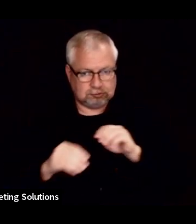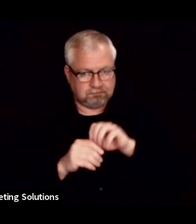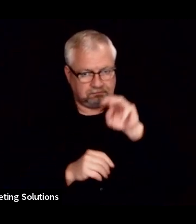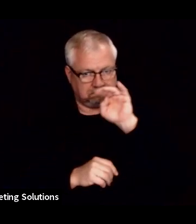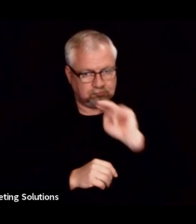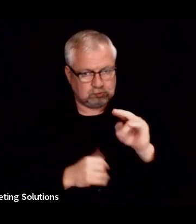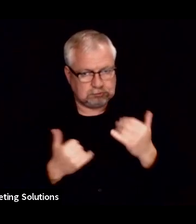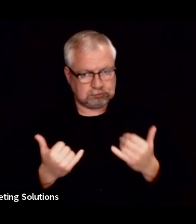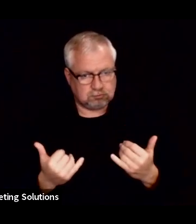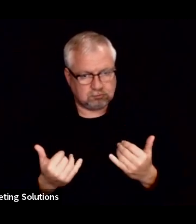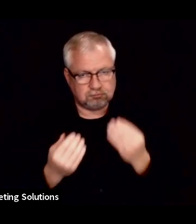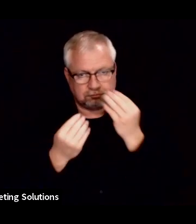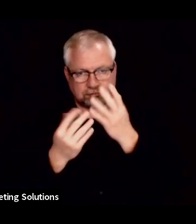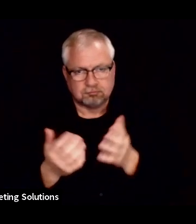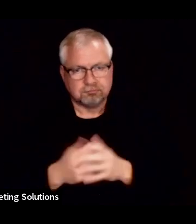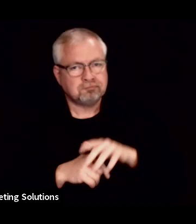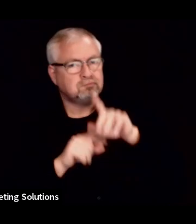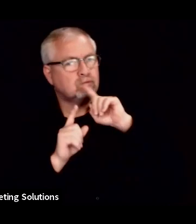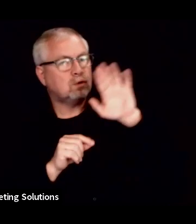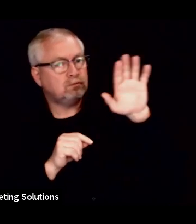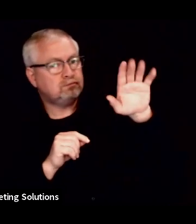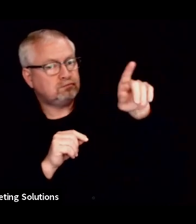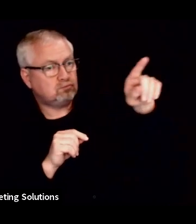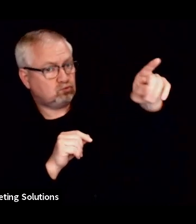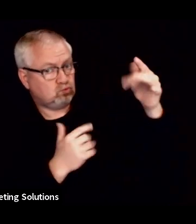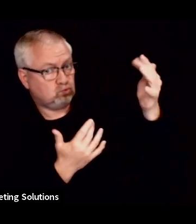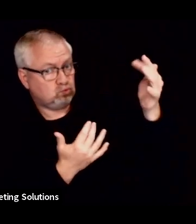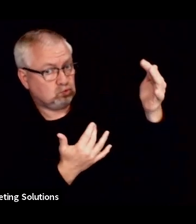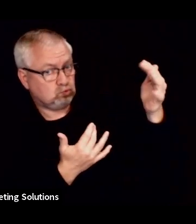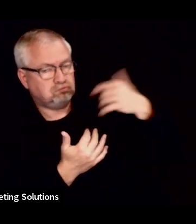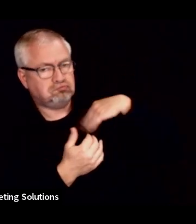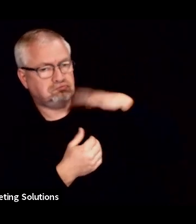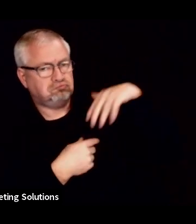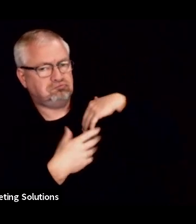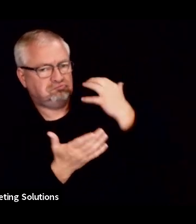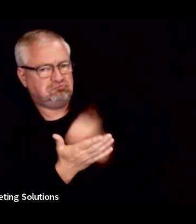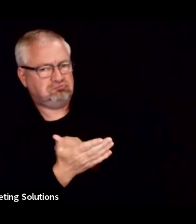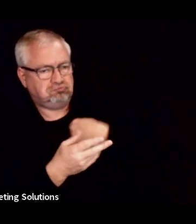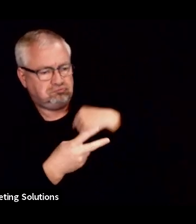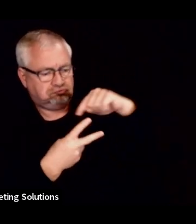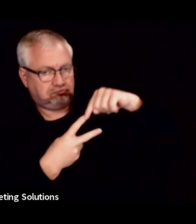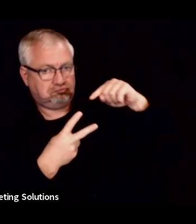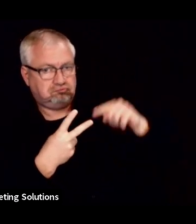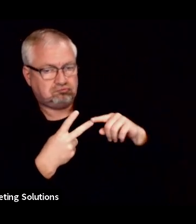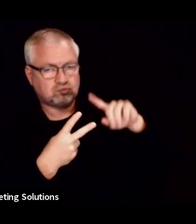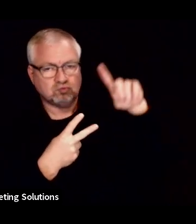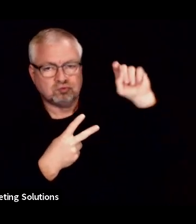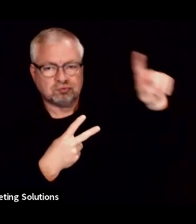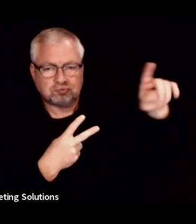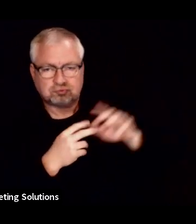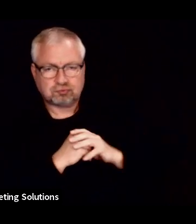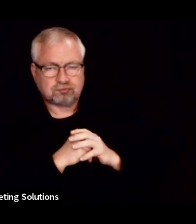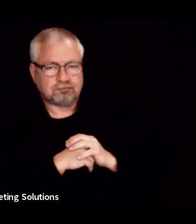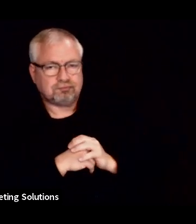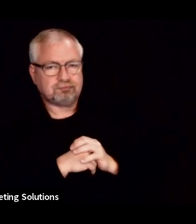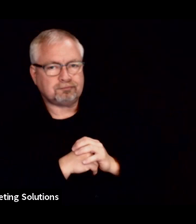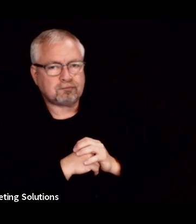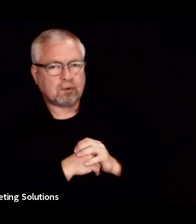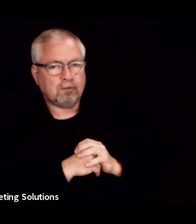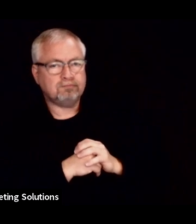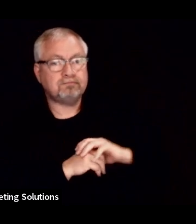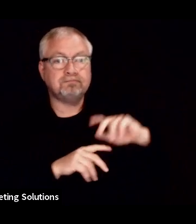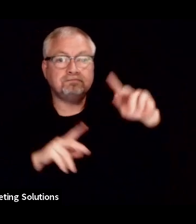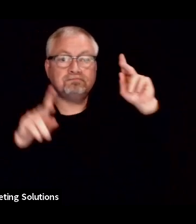I get to cheat and take a slightly unrelated follow-up. As a public health official, you're faced with a situation where you